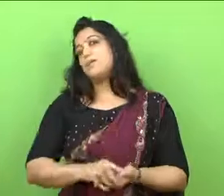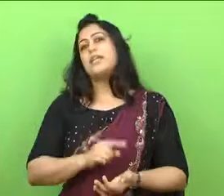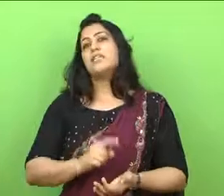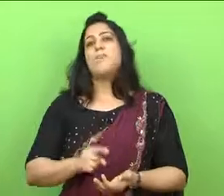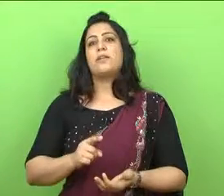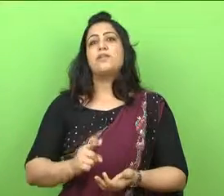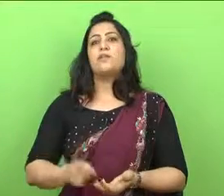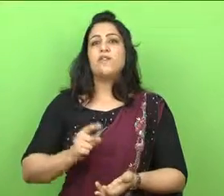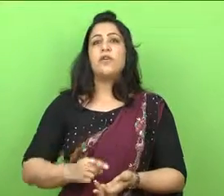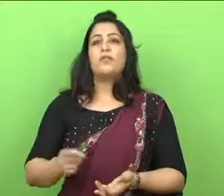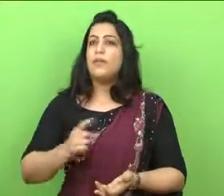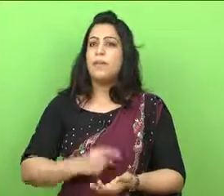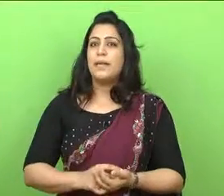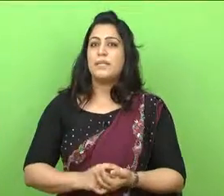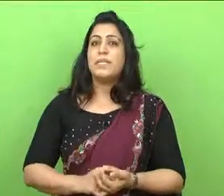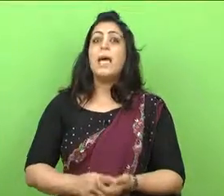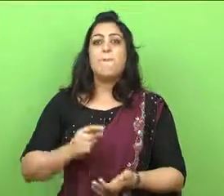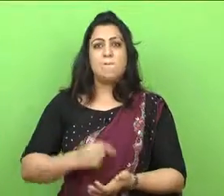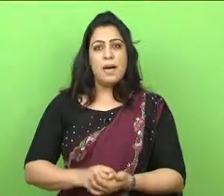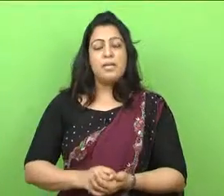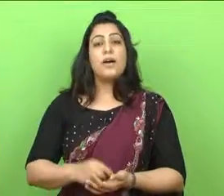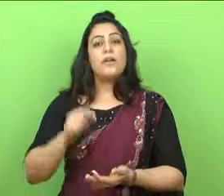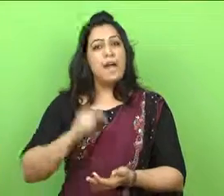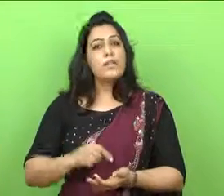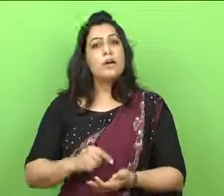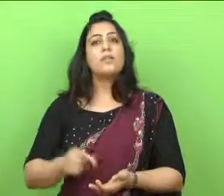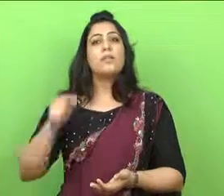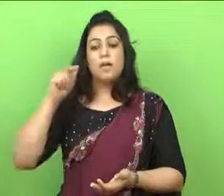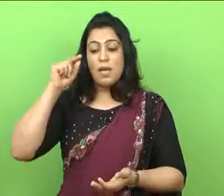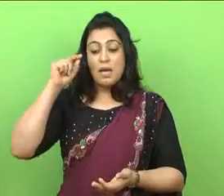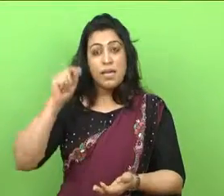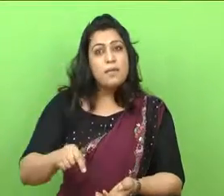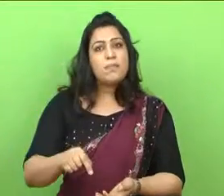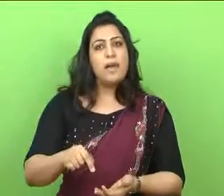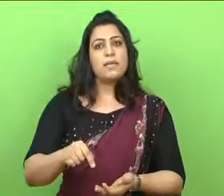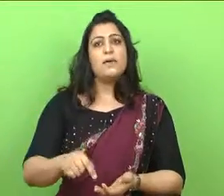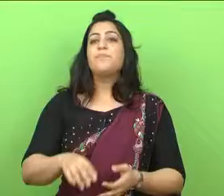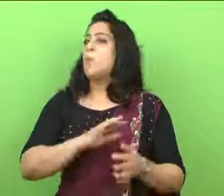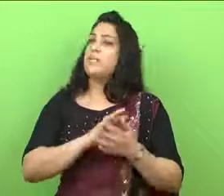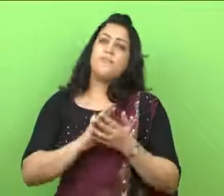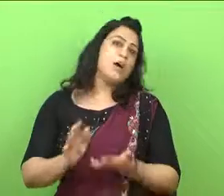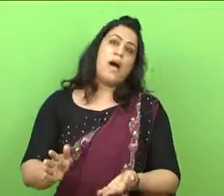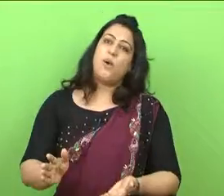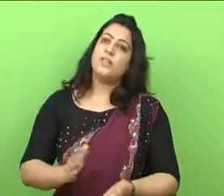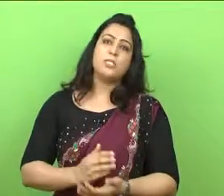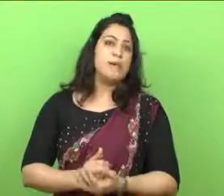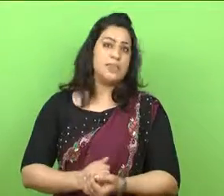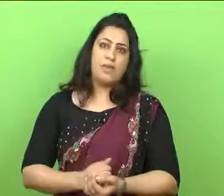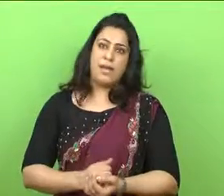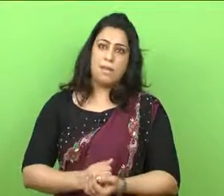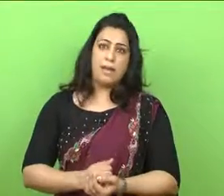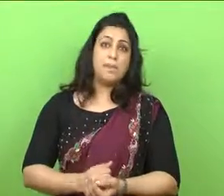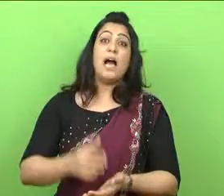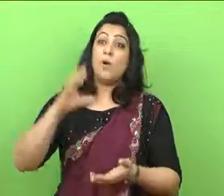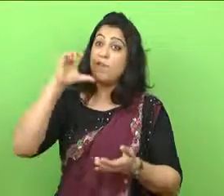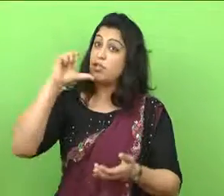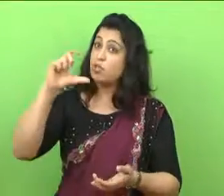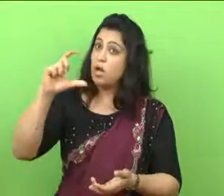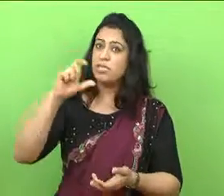not expect you to give your own opinions, but write on the given matter, however specific it might be, however short it